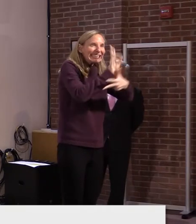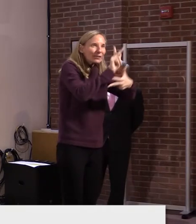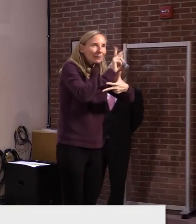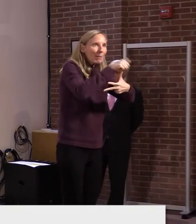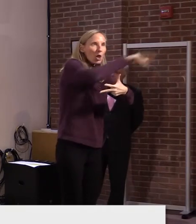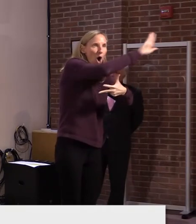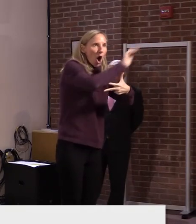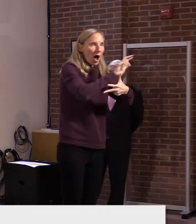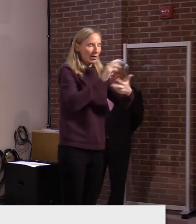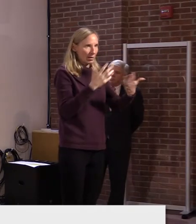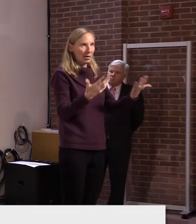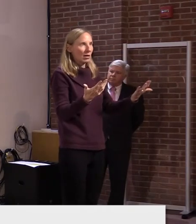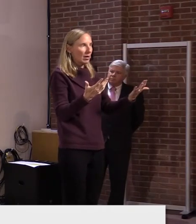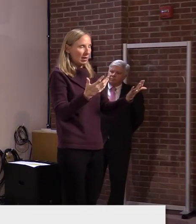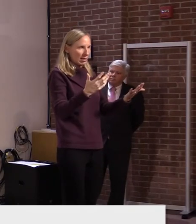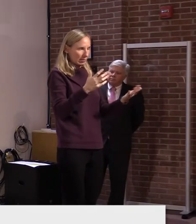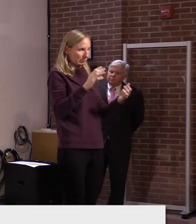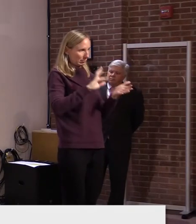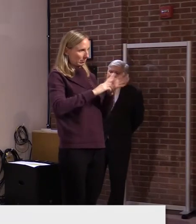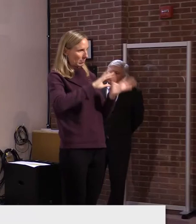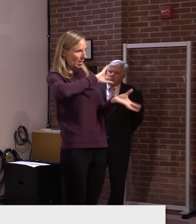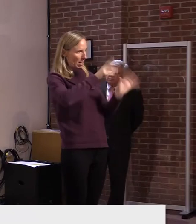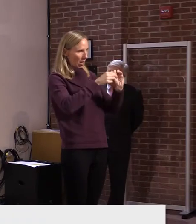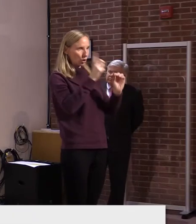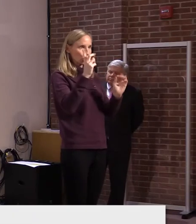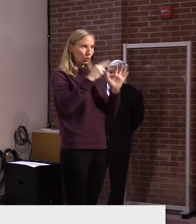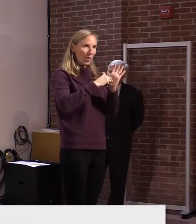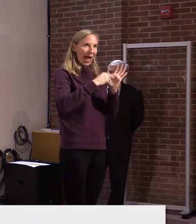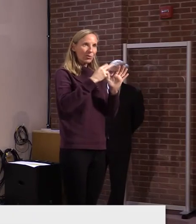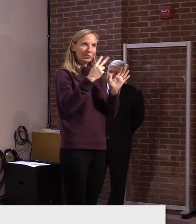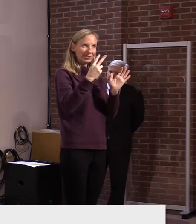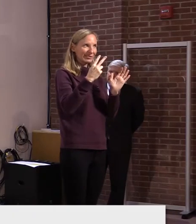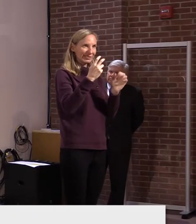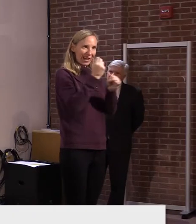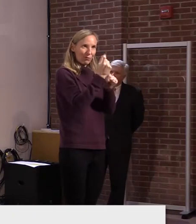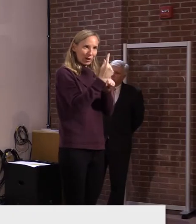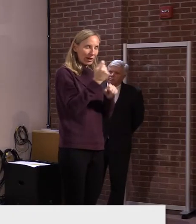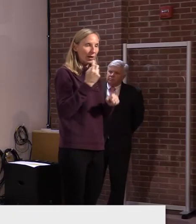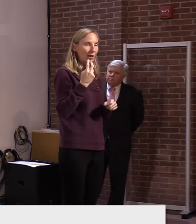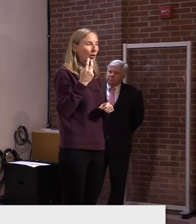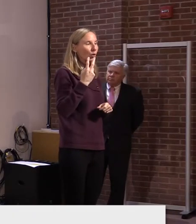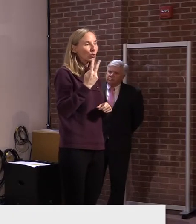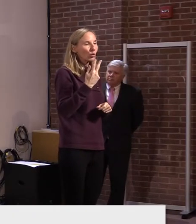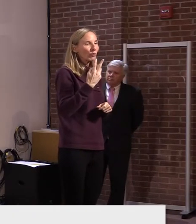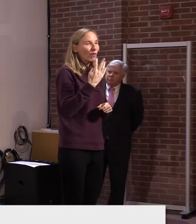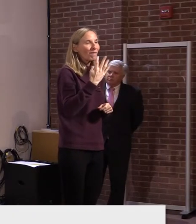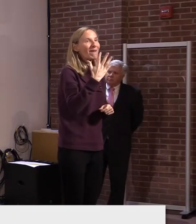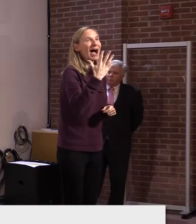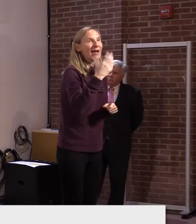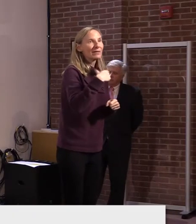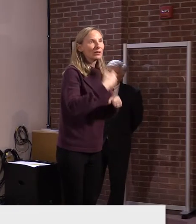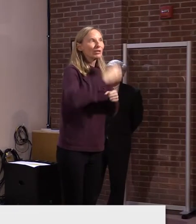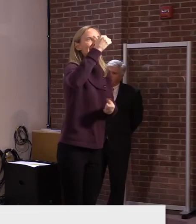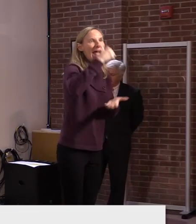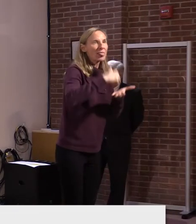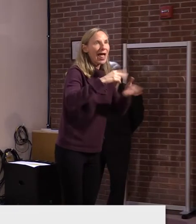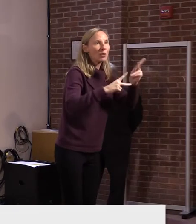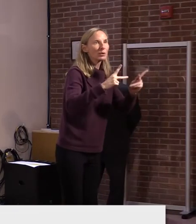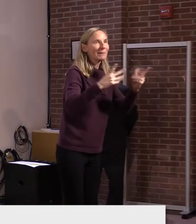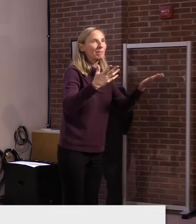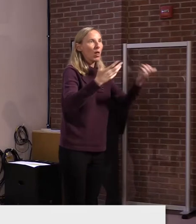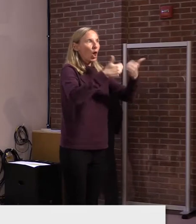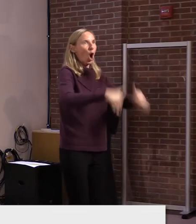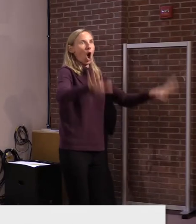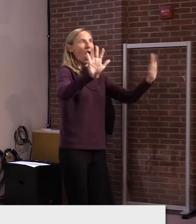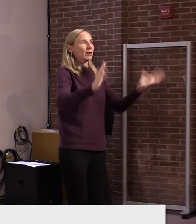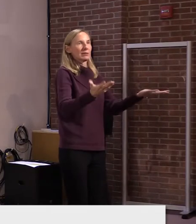When you start adding that up, that's a couple thousand a year. And you do that over a few years, and it's no wonder we have workforce